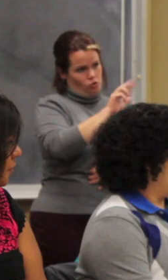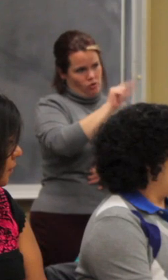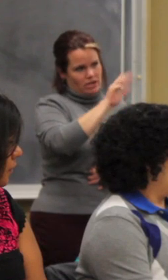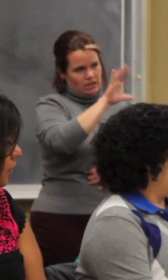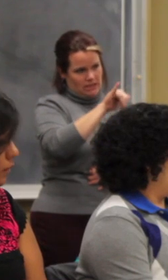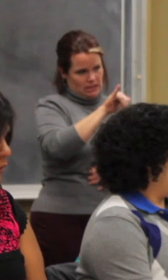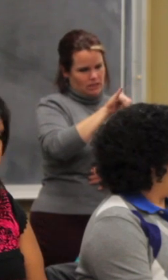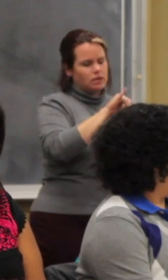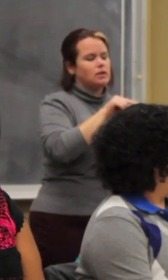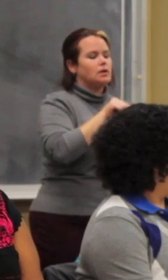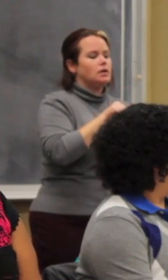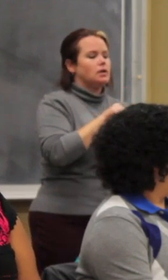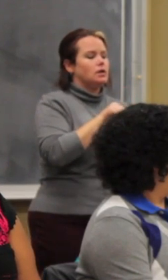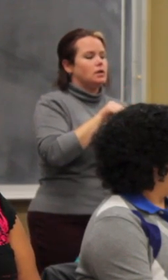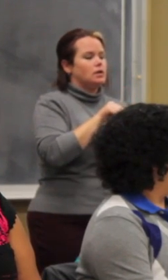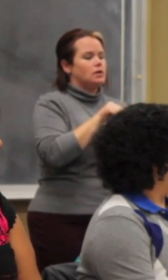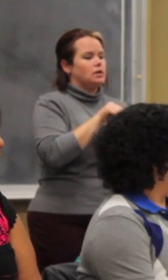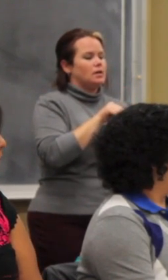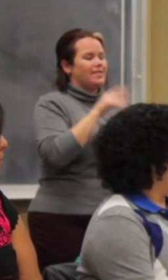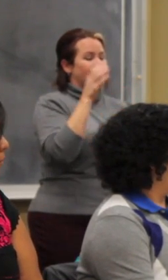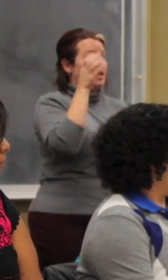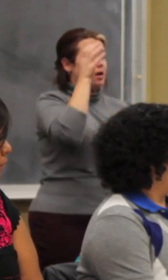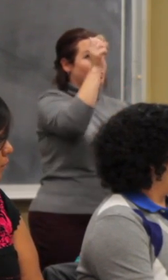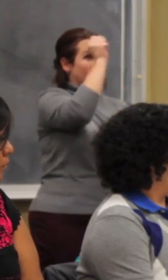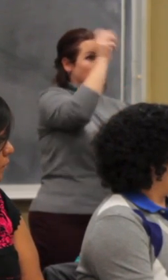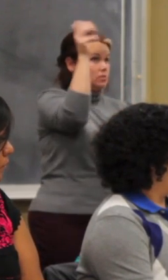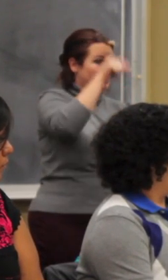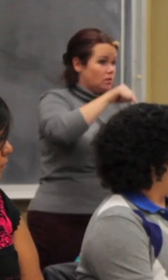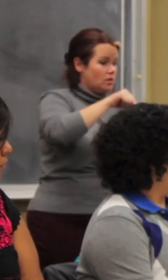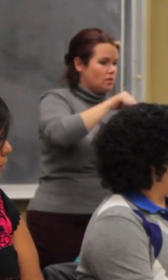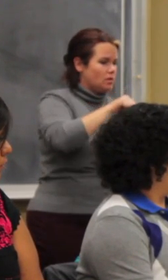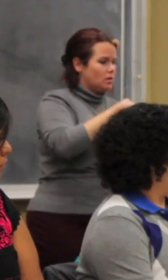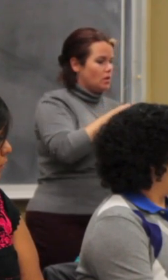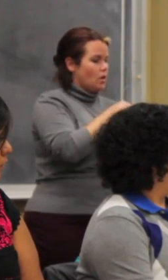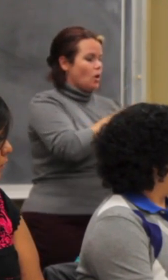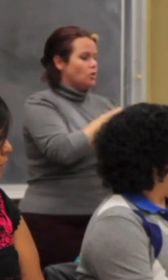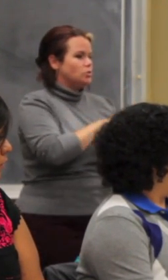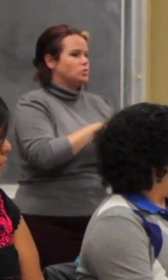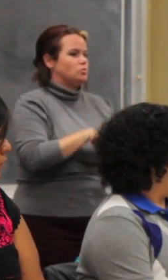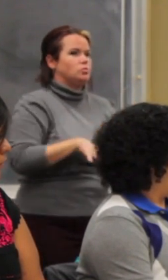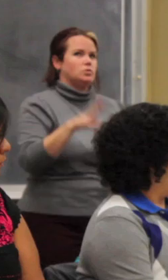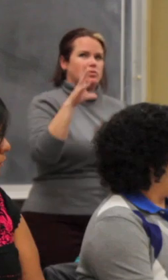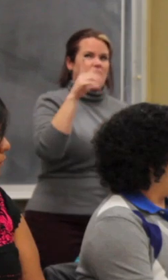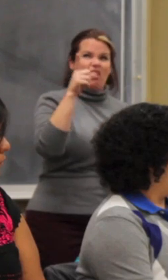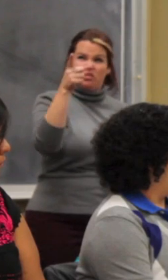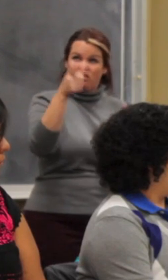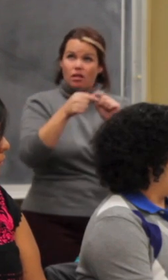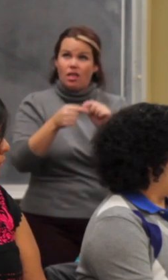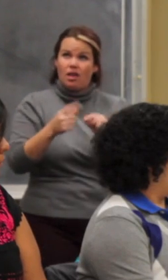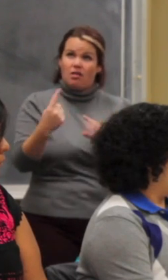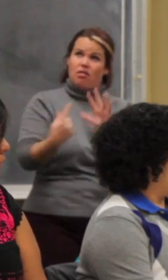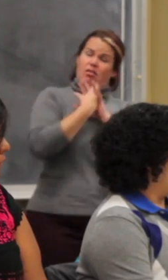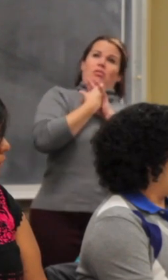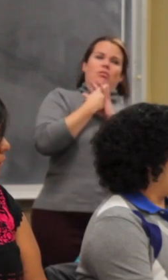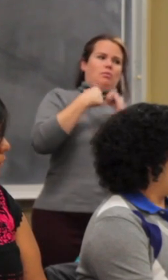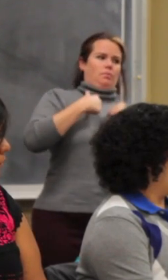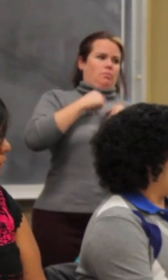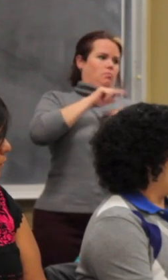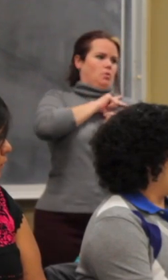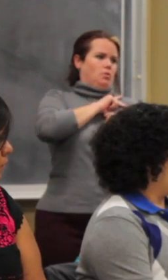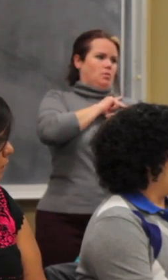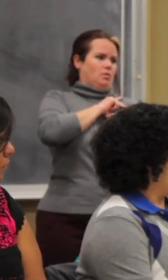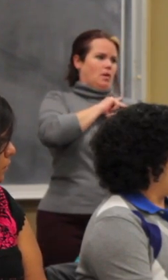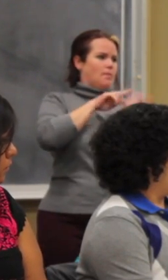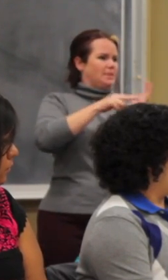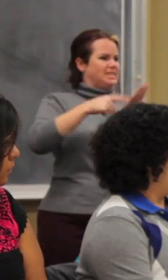idea that students will maybe take things as personal attacks, and many times discussions can